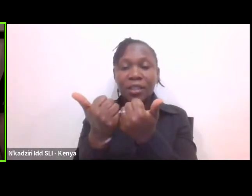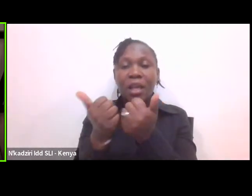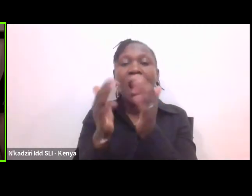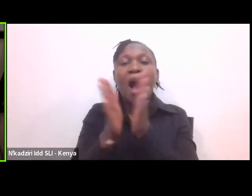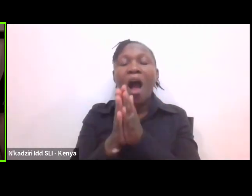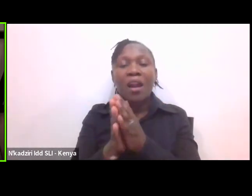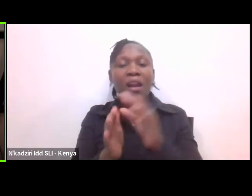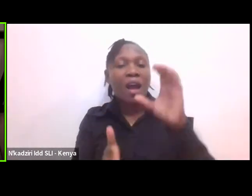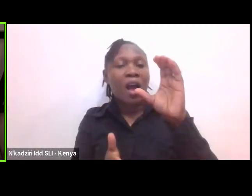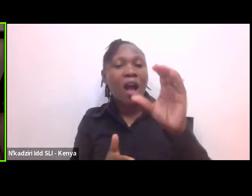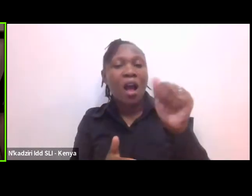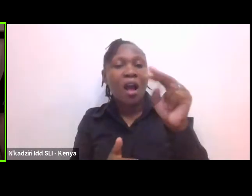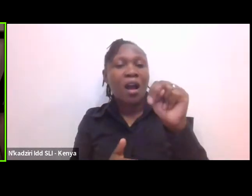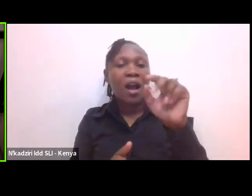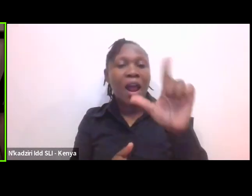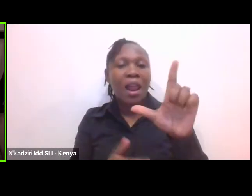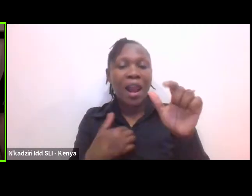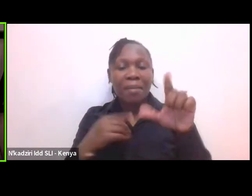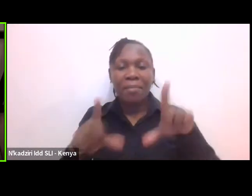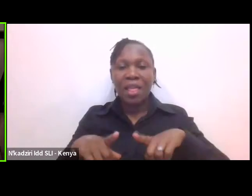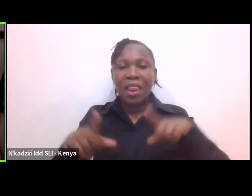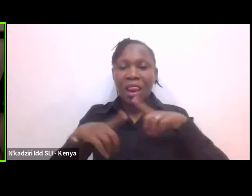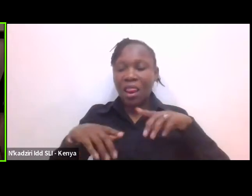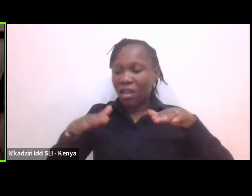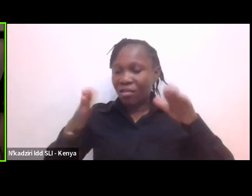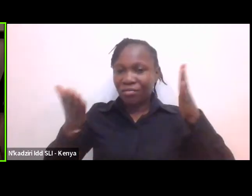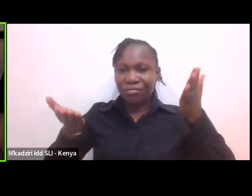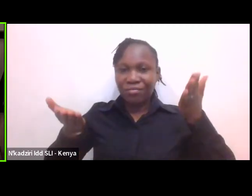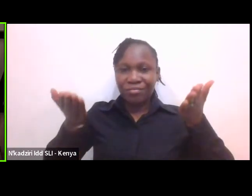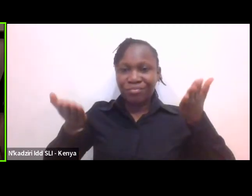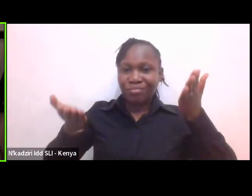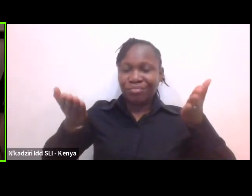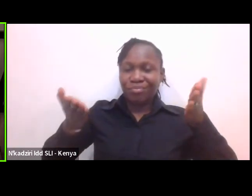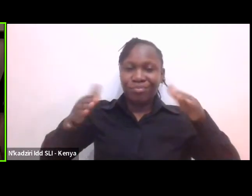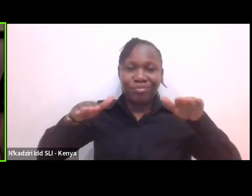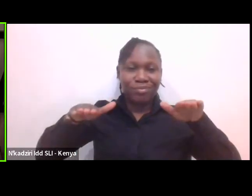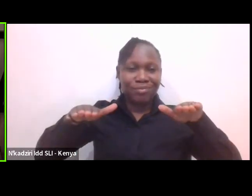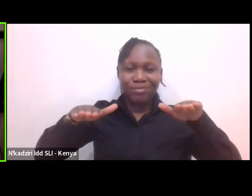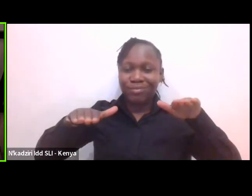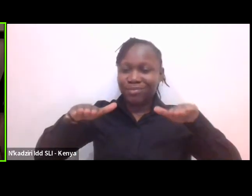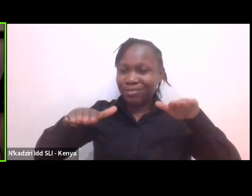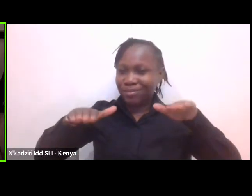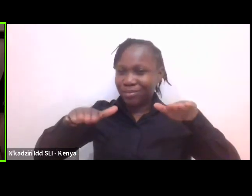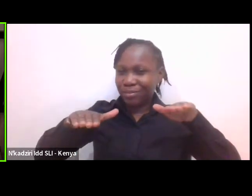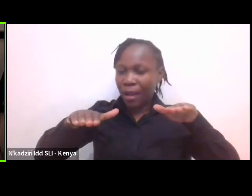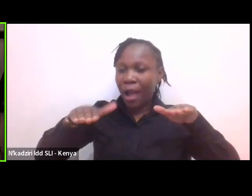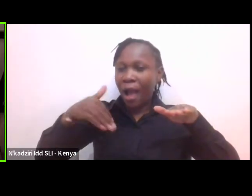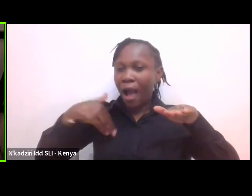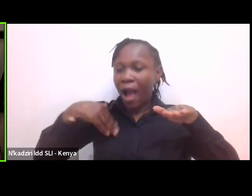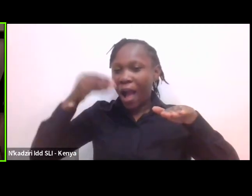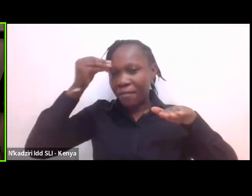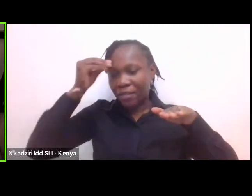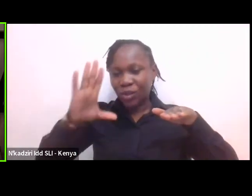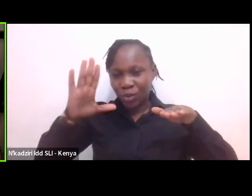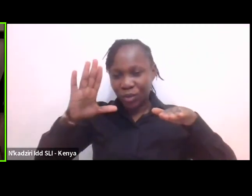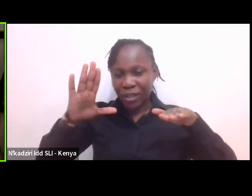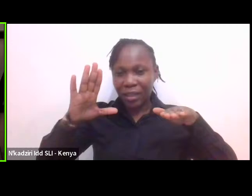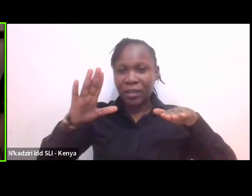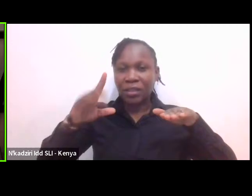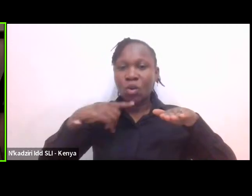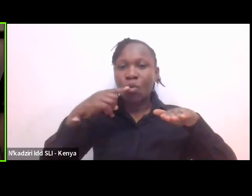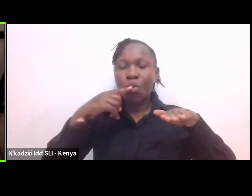Now imagine, very simplistically, I have a student who has